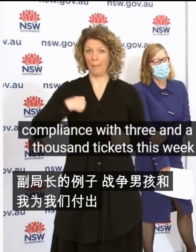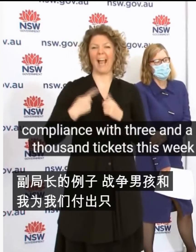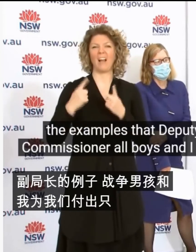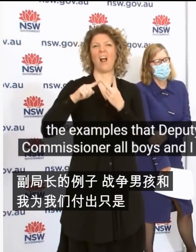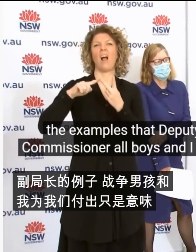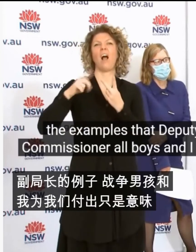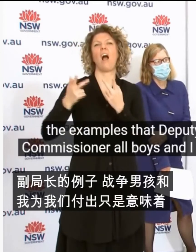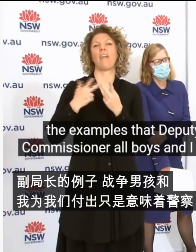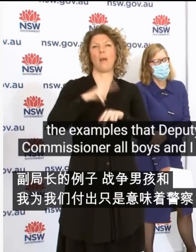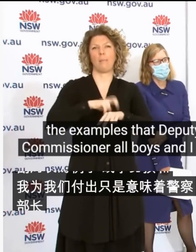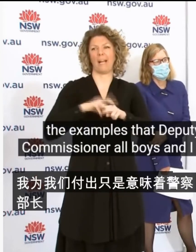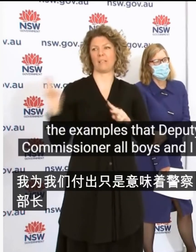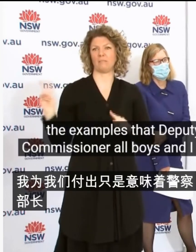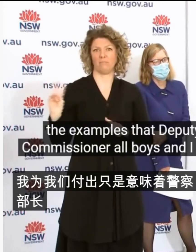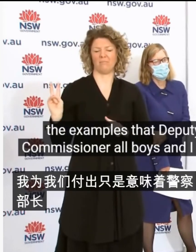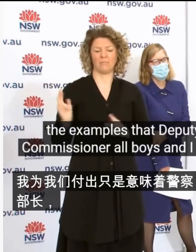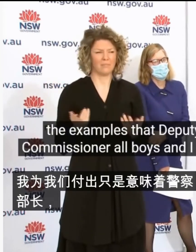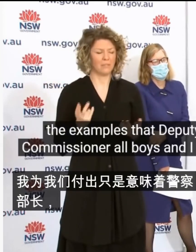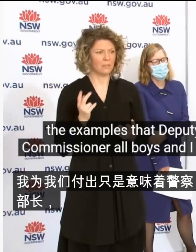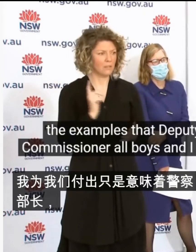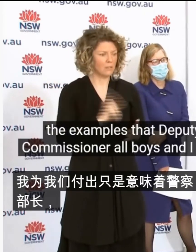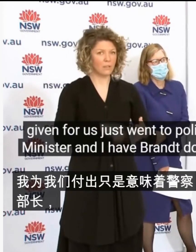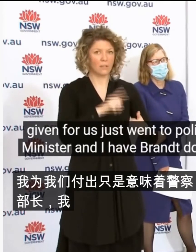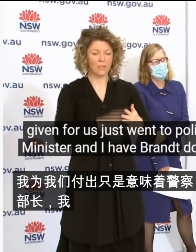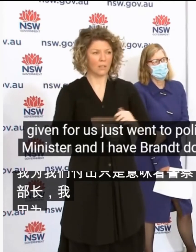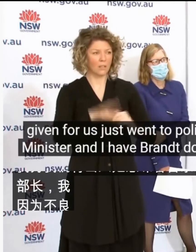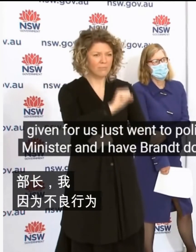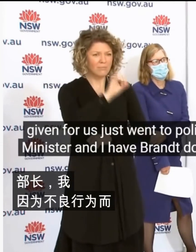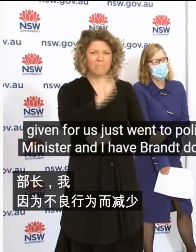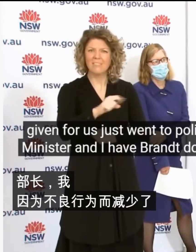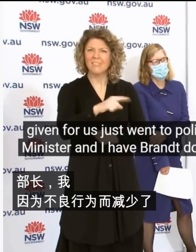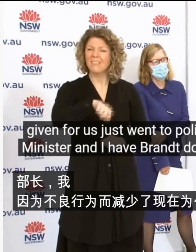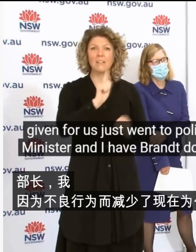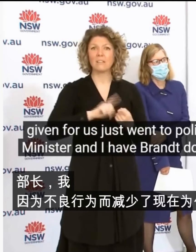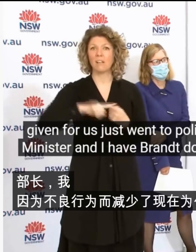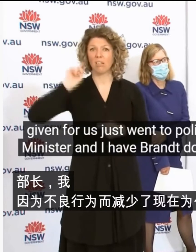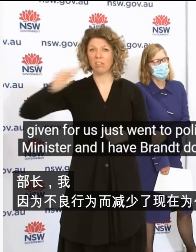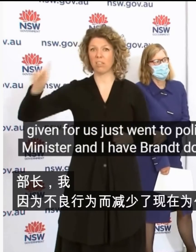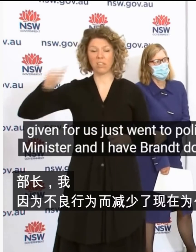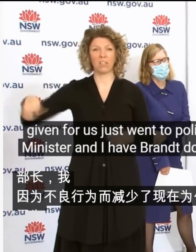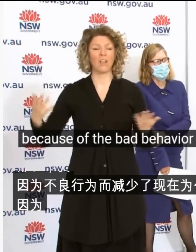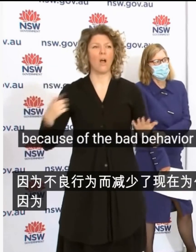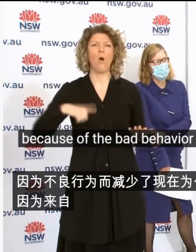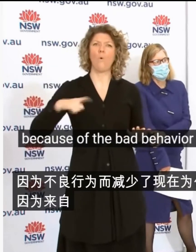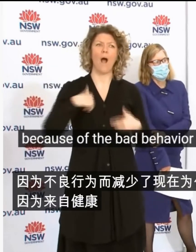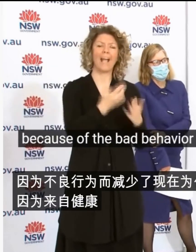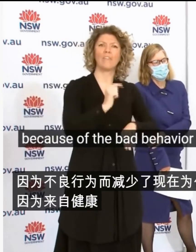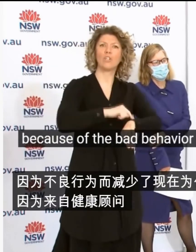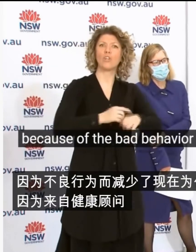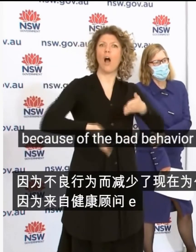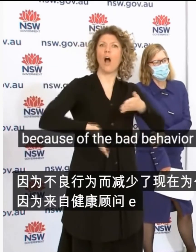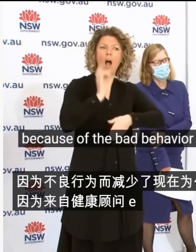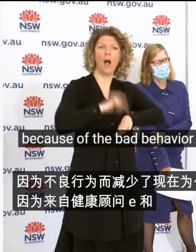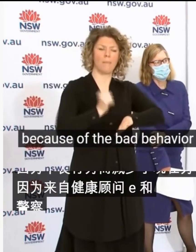given, for us just meant the Police Minister and I have ramped down because of the bad behaviour. Now, why the curfew now? Because